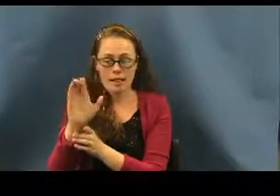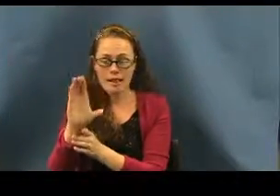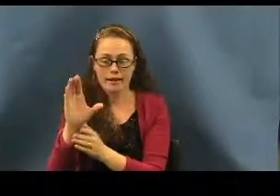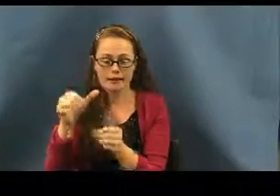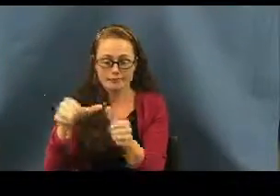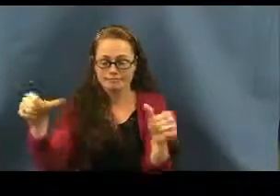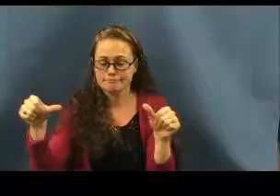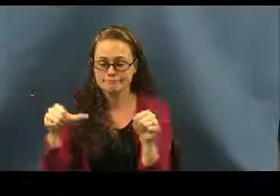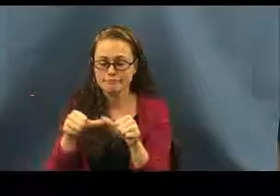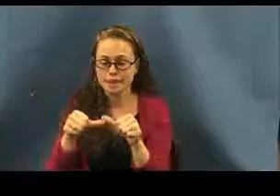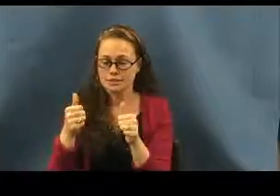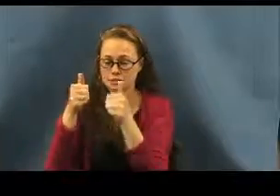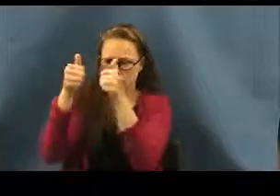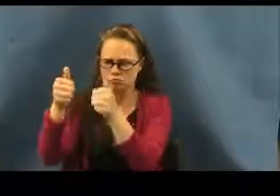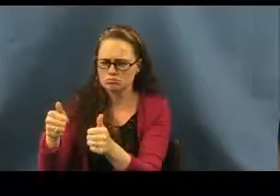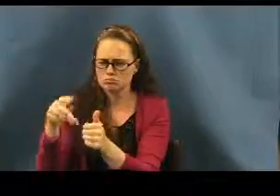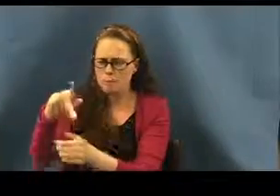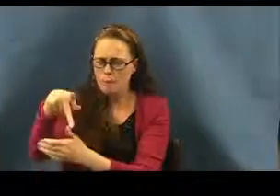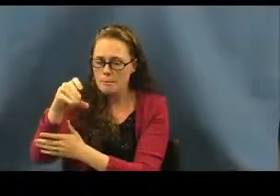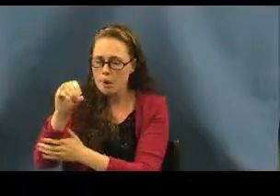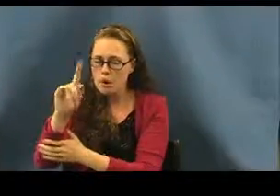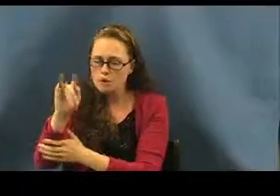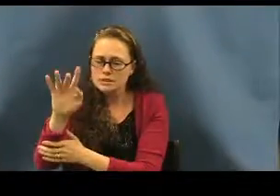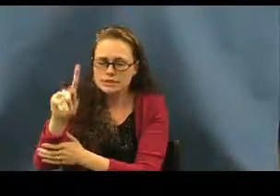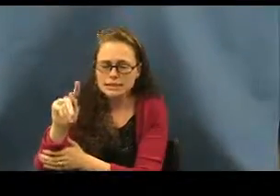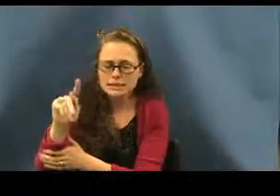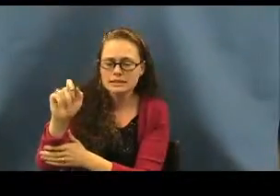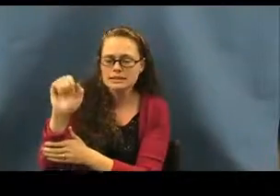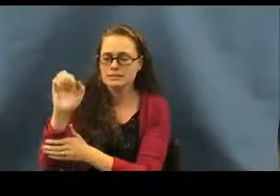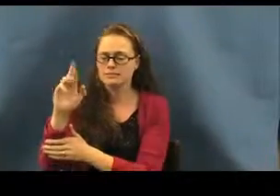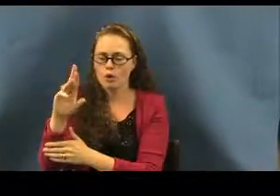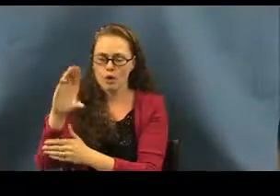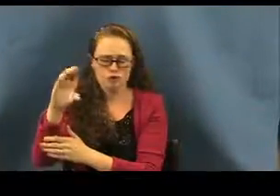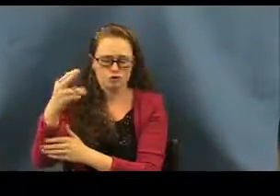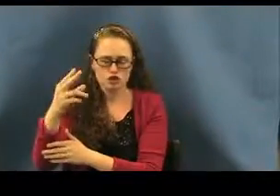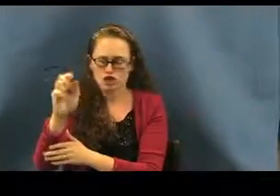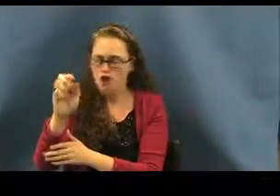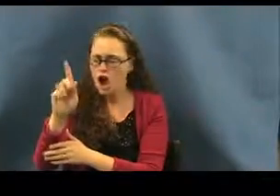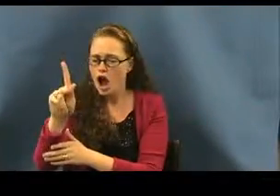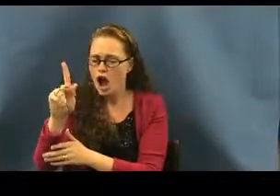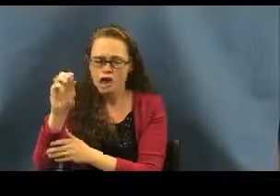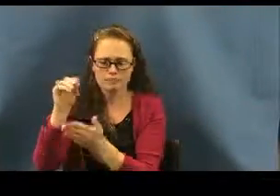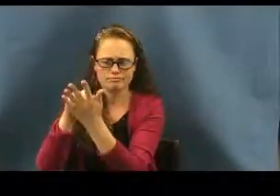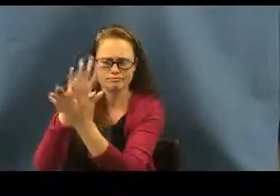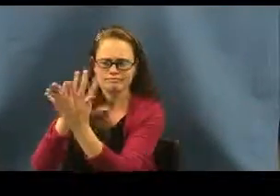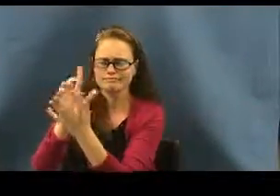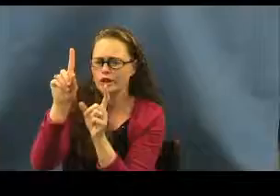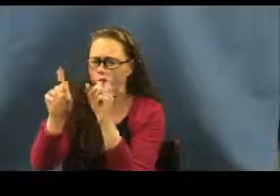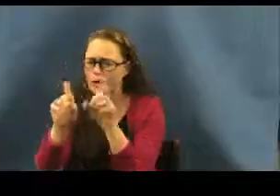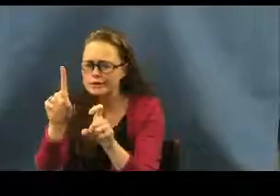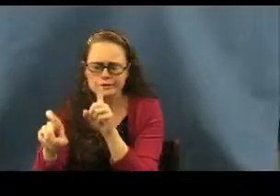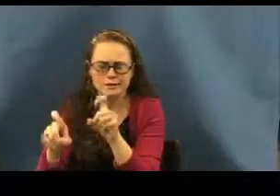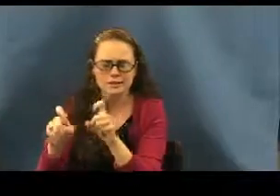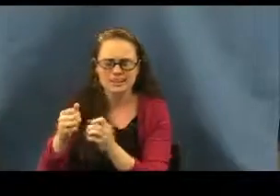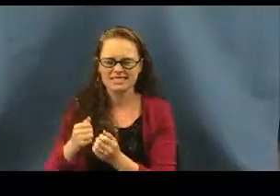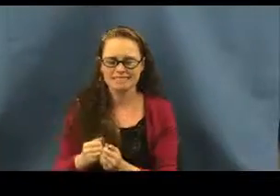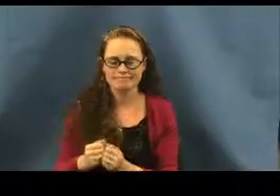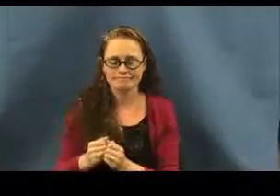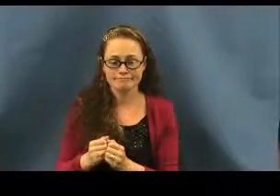much are my neighbors paying for their apartments? How can we lend and borrow more things without knocking on each other's doors at a